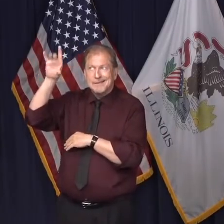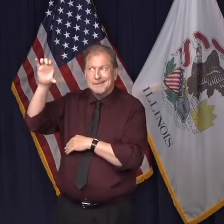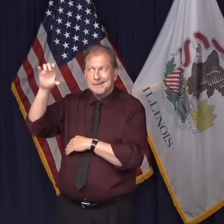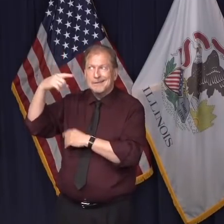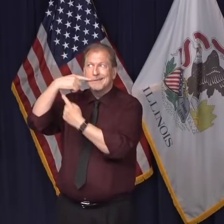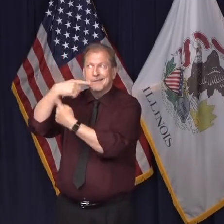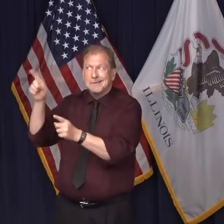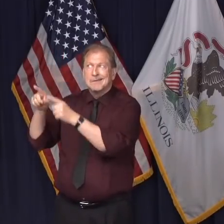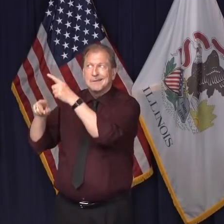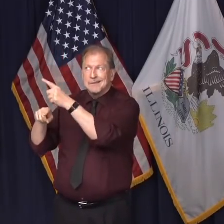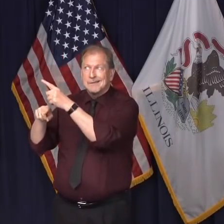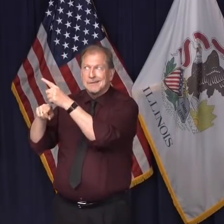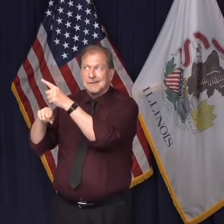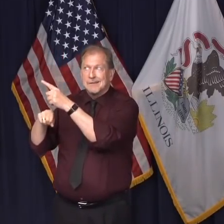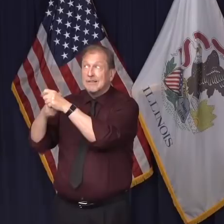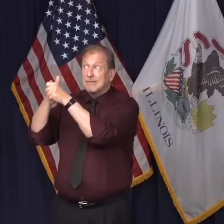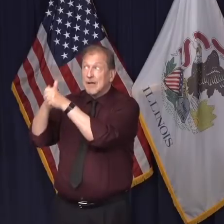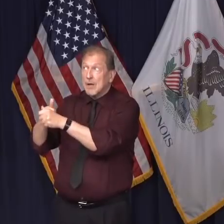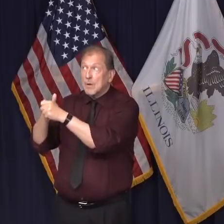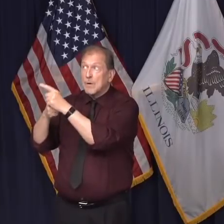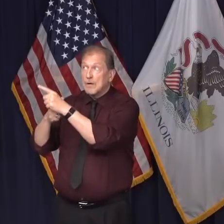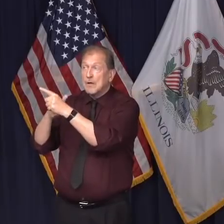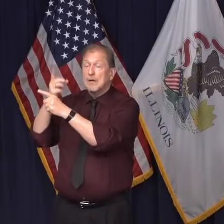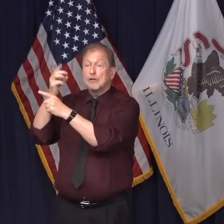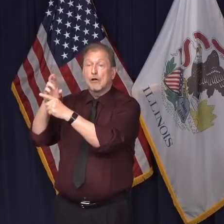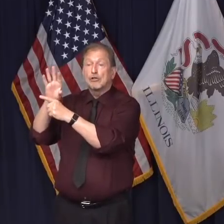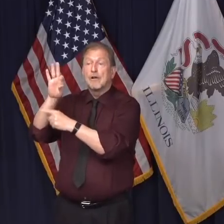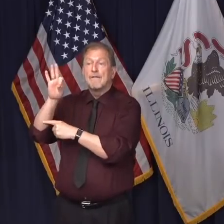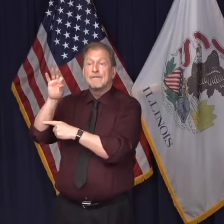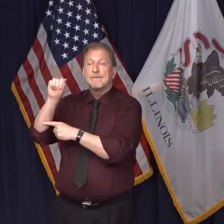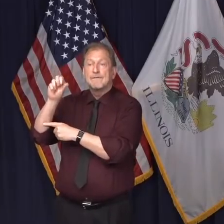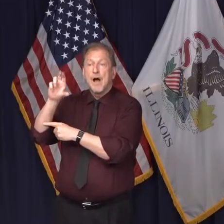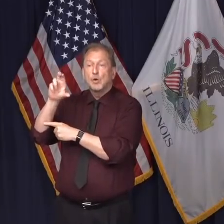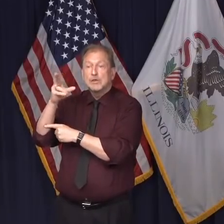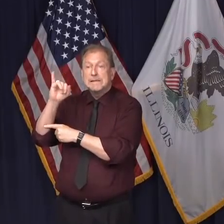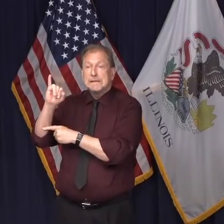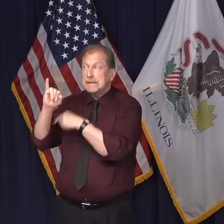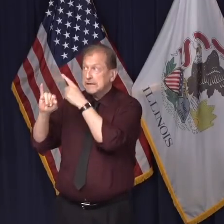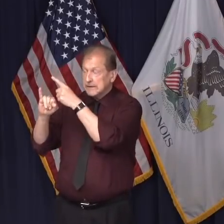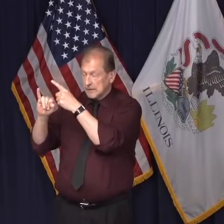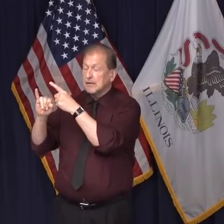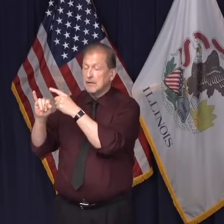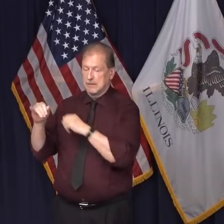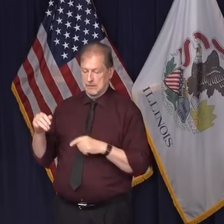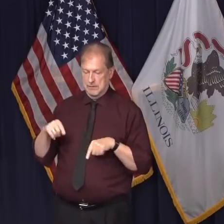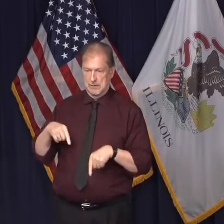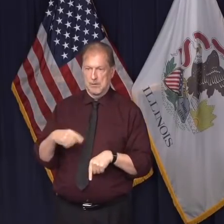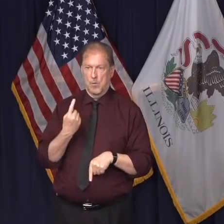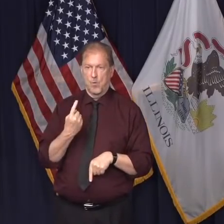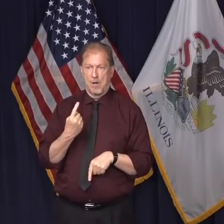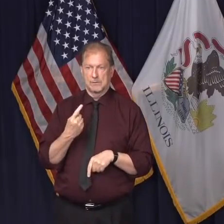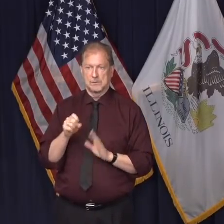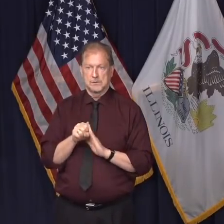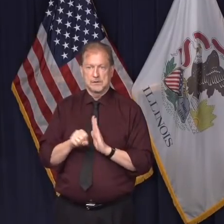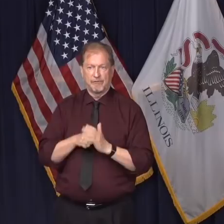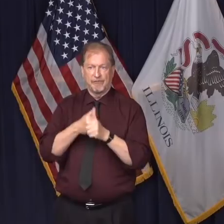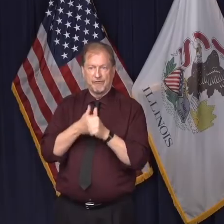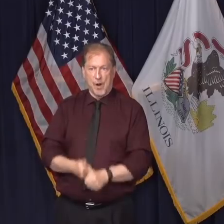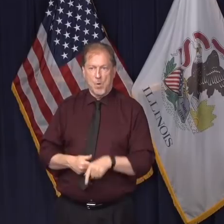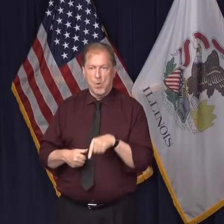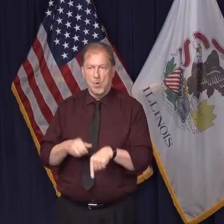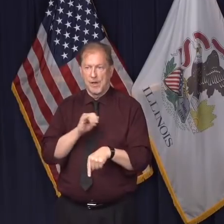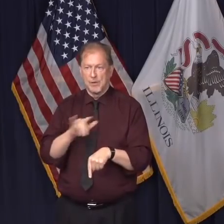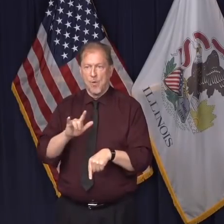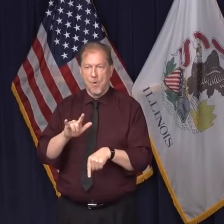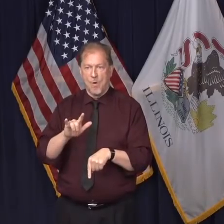reopening that was put together by Dr. Fauci and presented as the federal government's plan. This is from Leisha Bushek